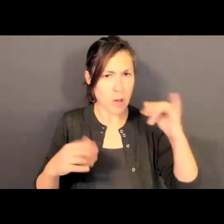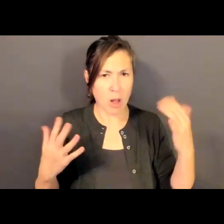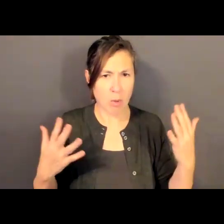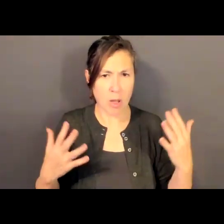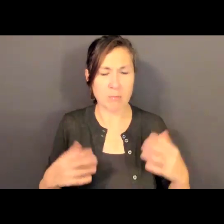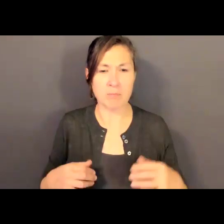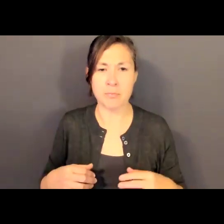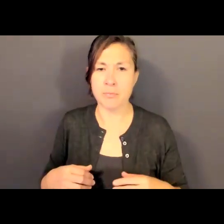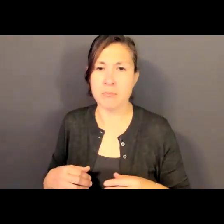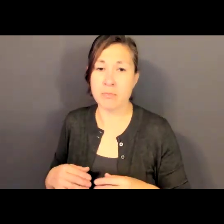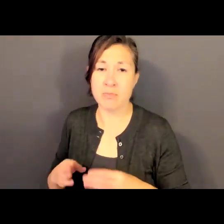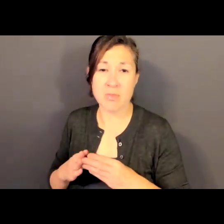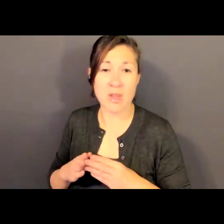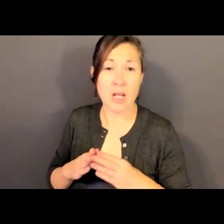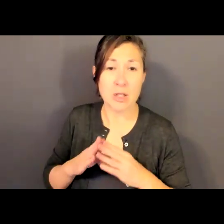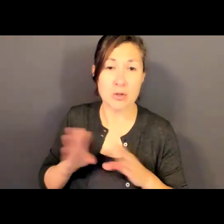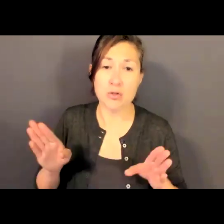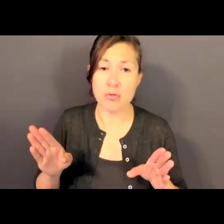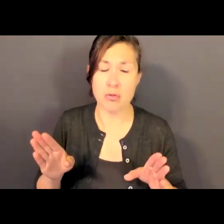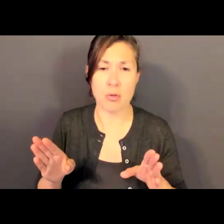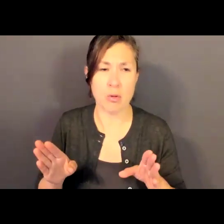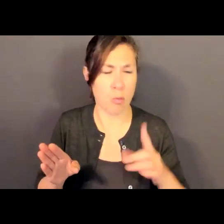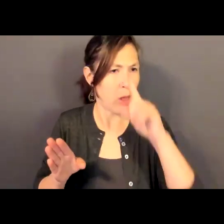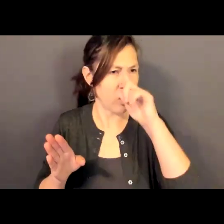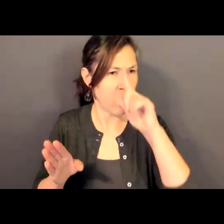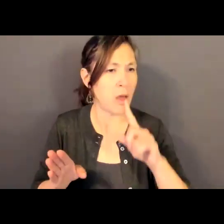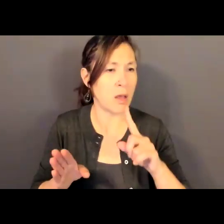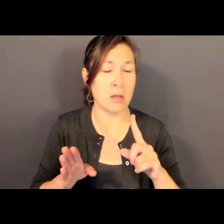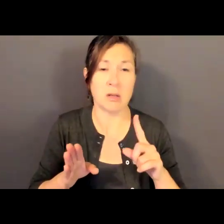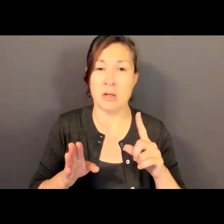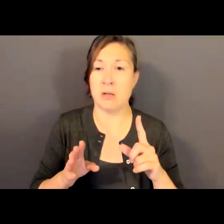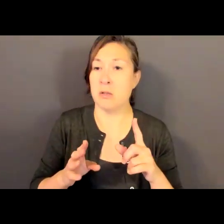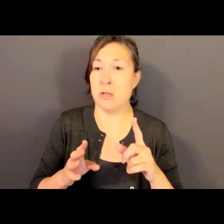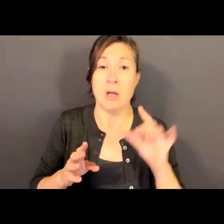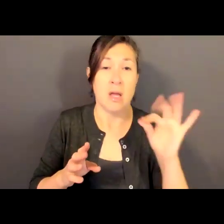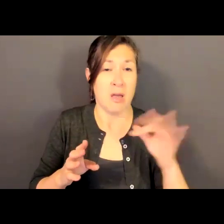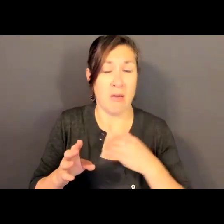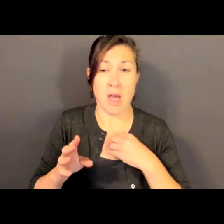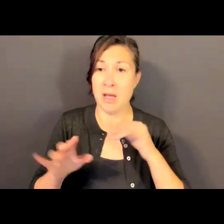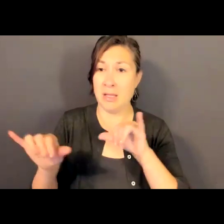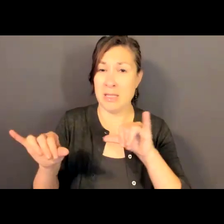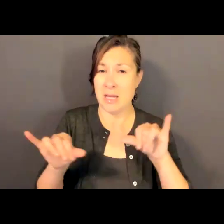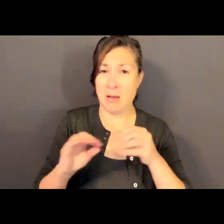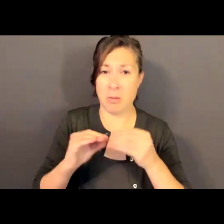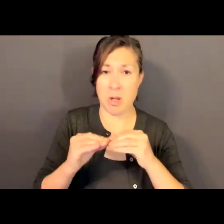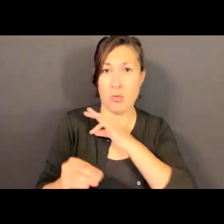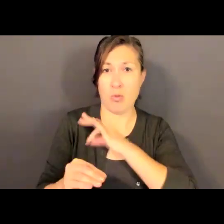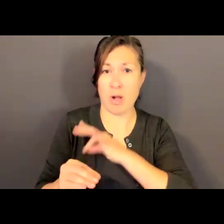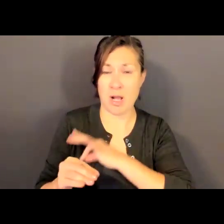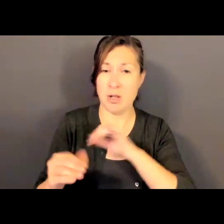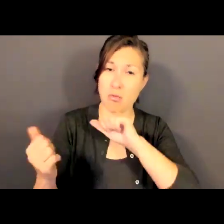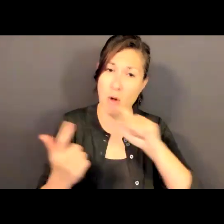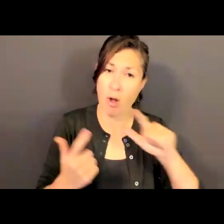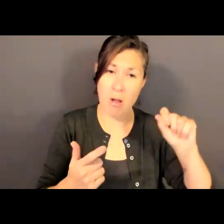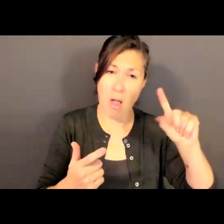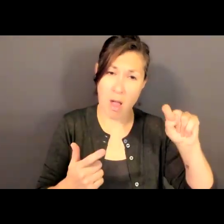takeaway was that a universal number of credits across our alternative ed schools is not a bad idea,